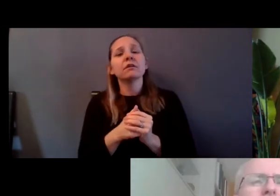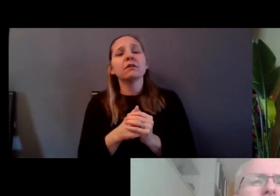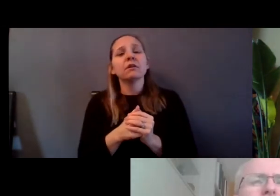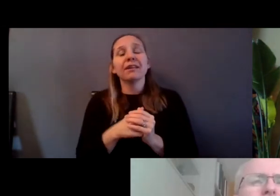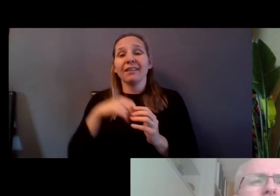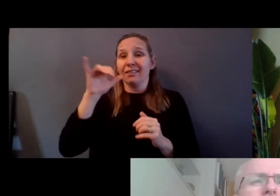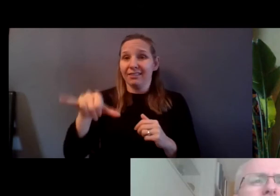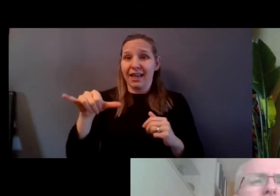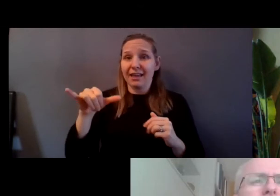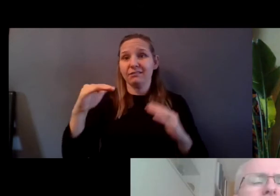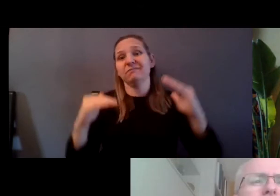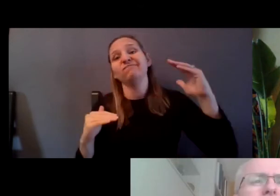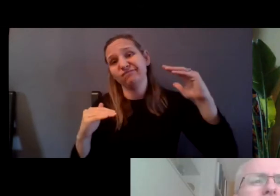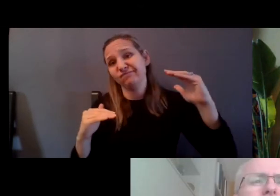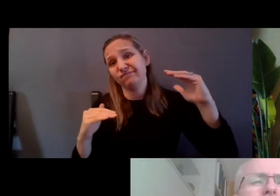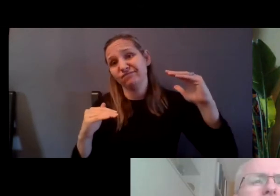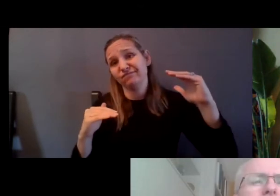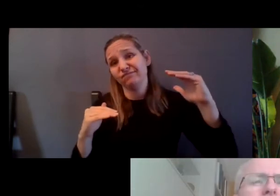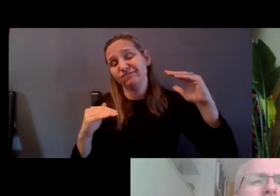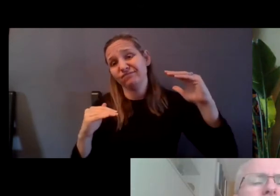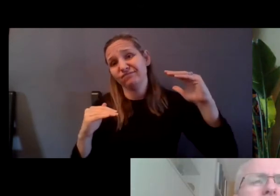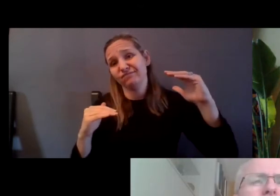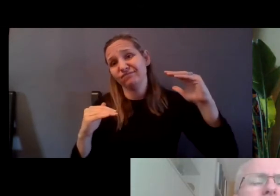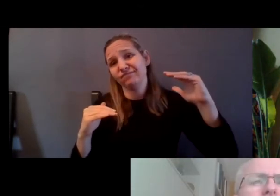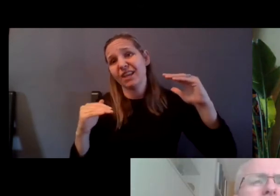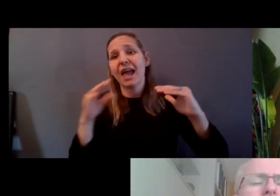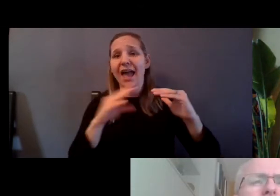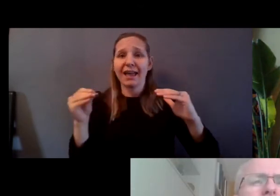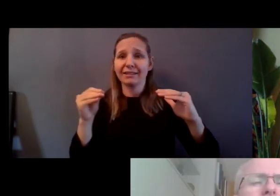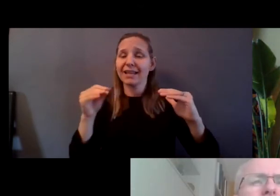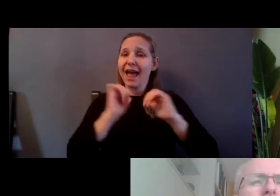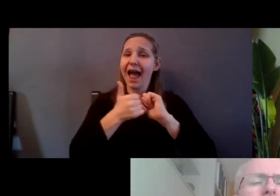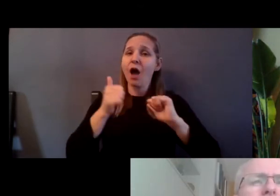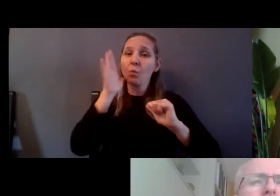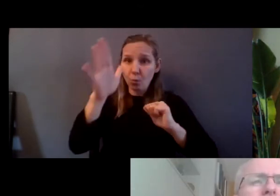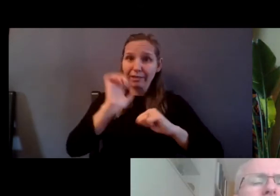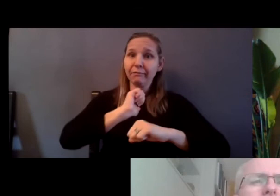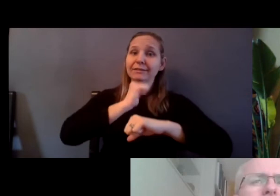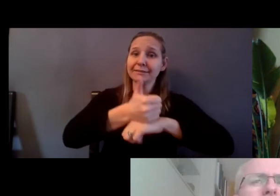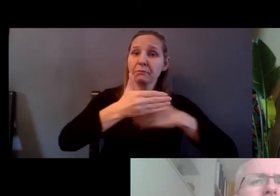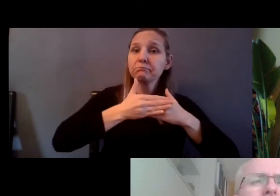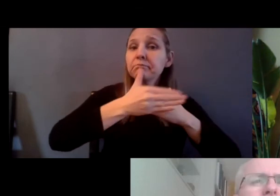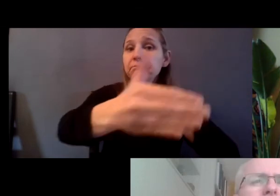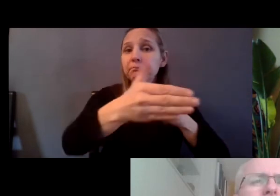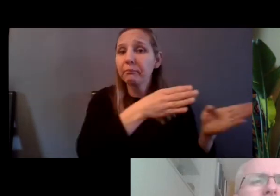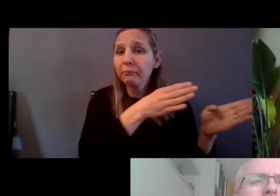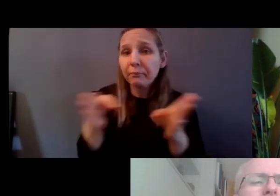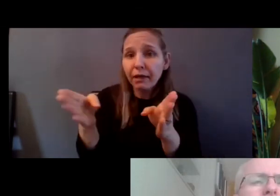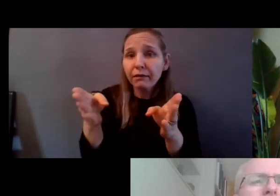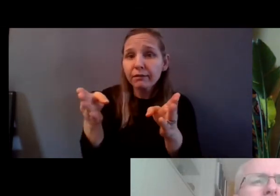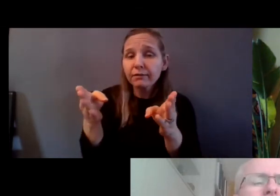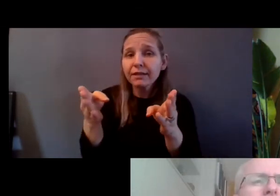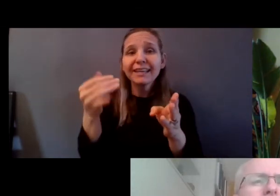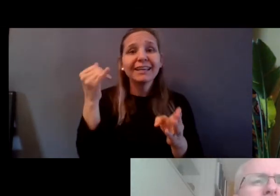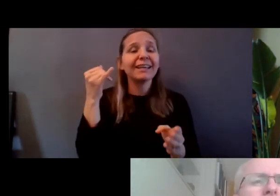imbalance between the socio and economic relationship and the pathways of which we facilitate those actions have